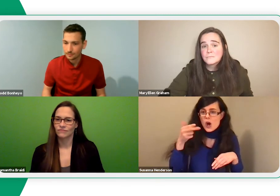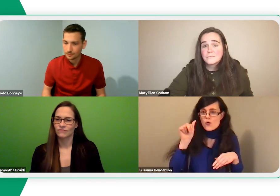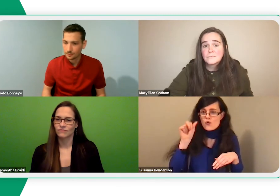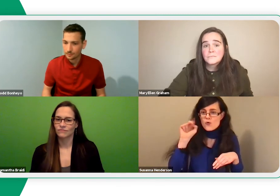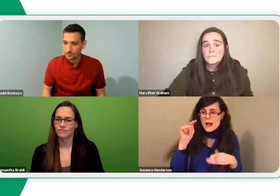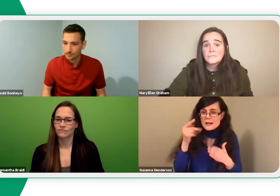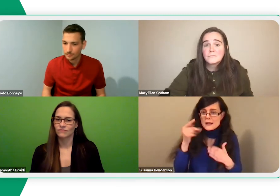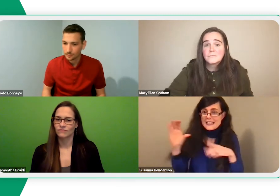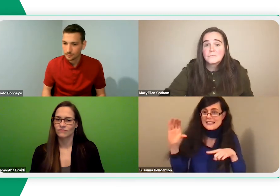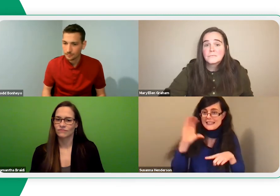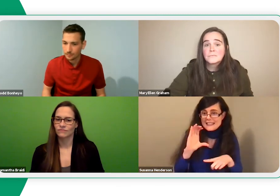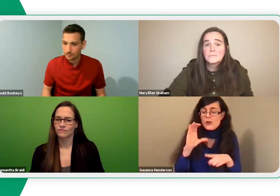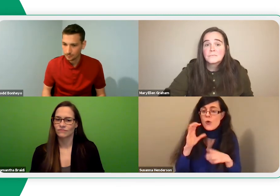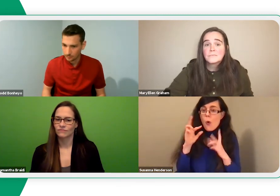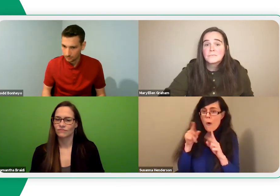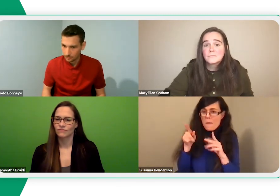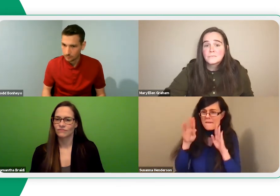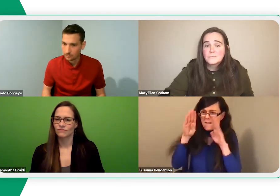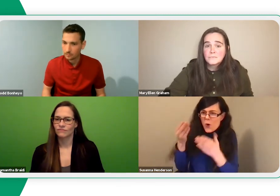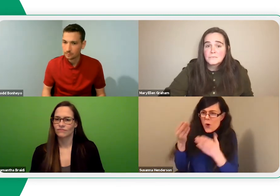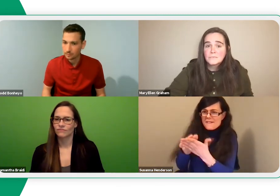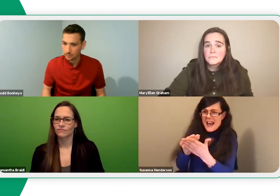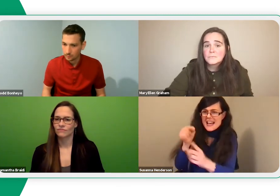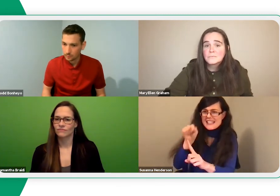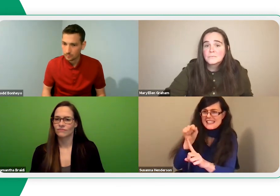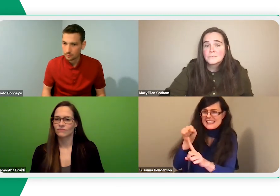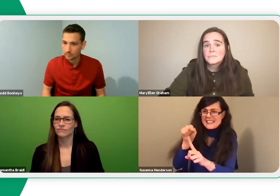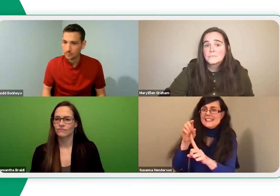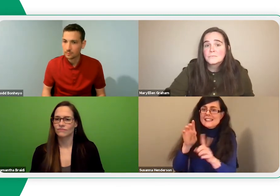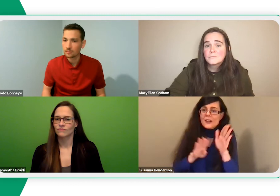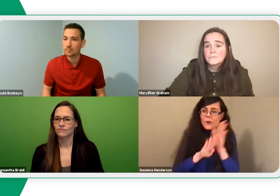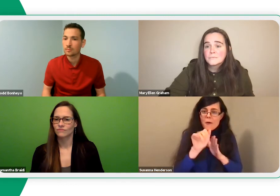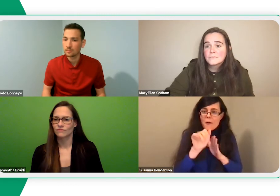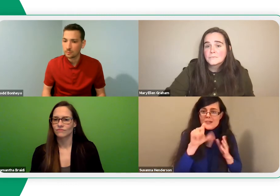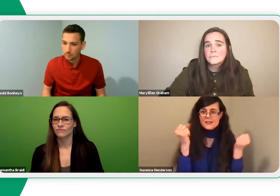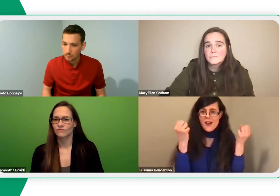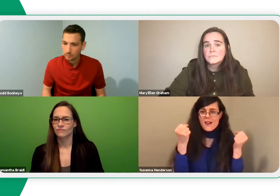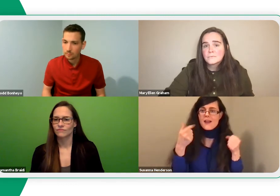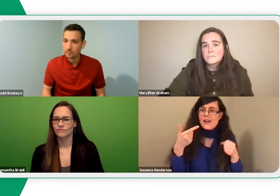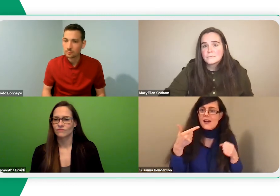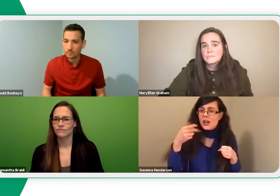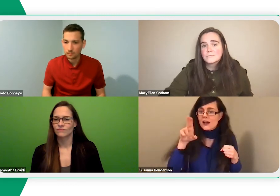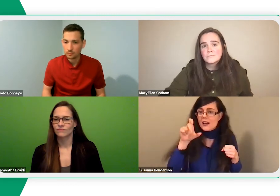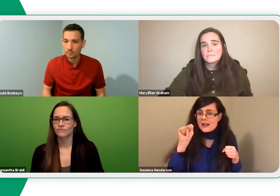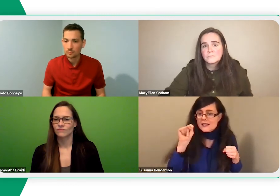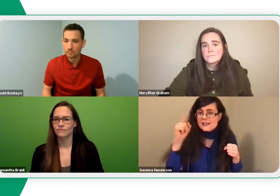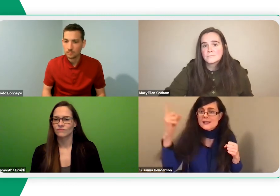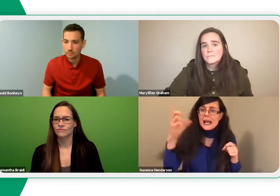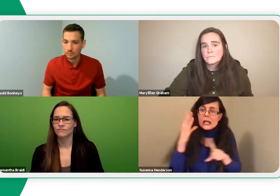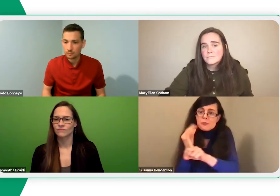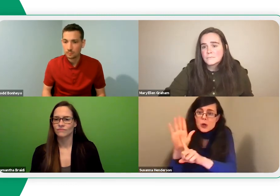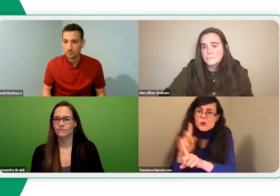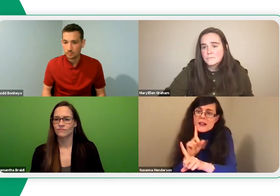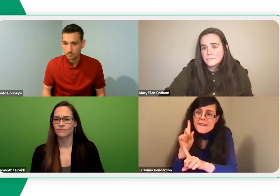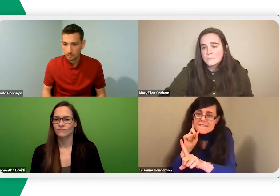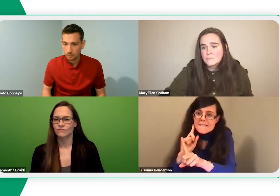in. This is Susanna. Yeah, if there's additional grant money, hopefully that grant money can be utilized to create